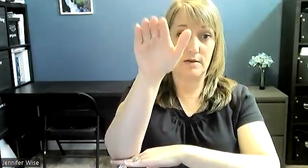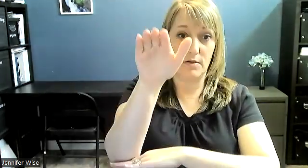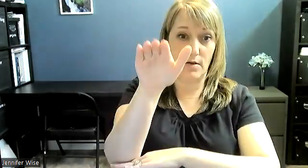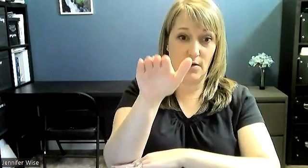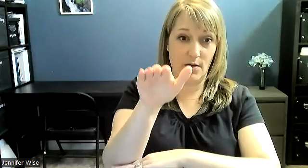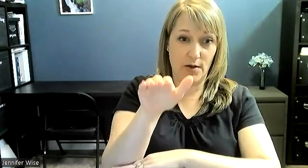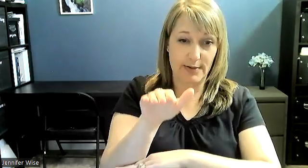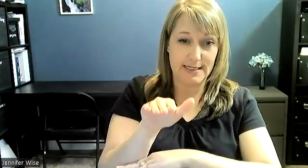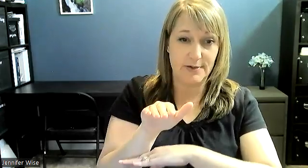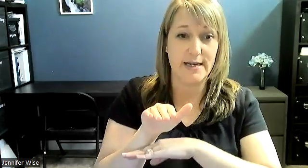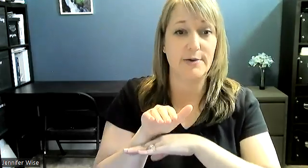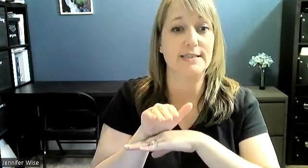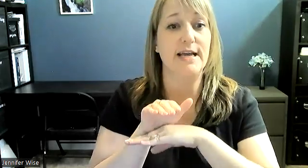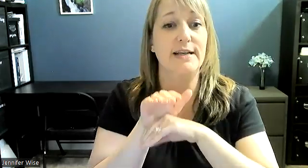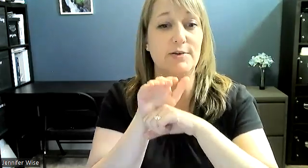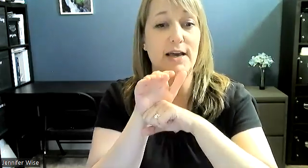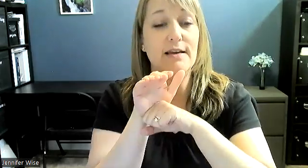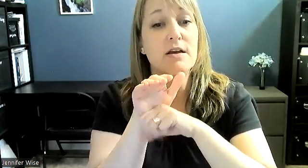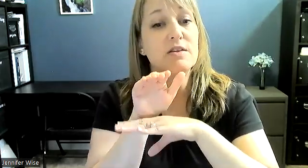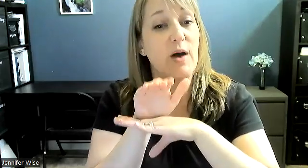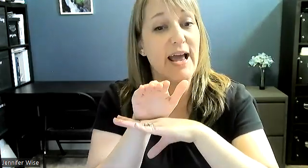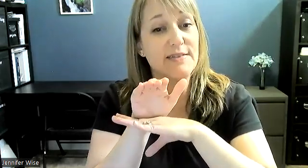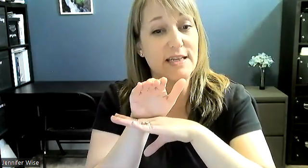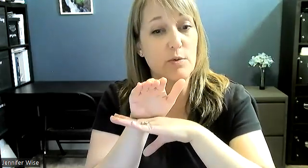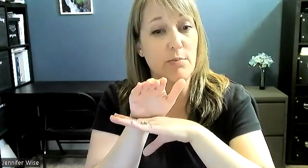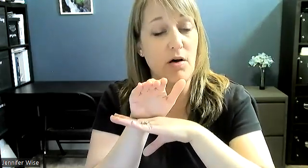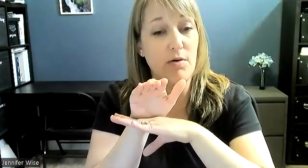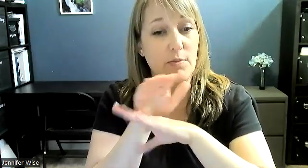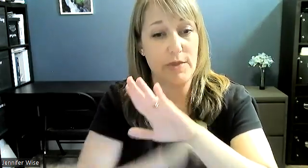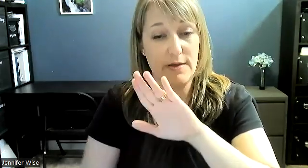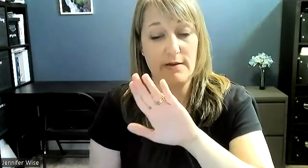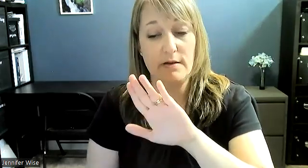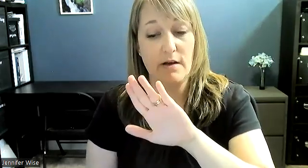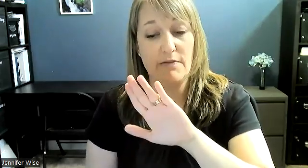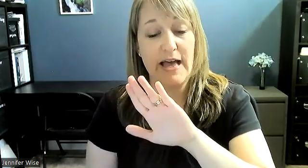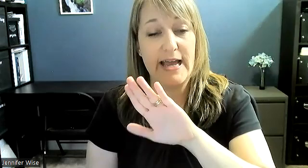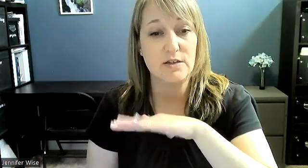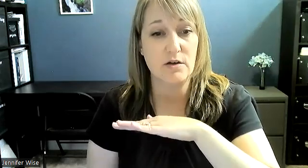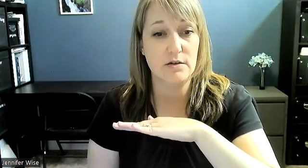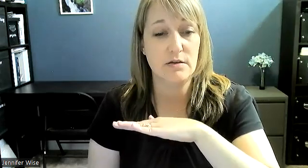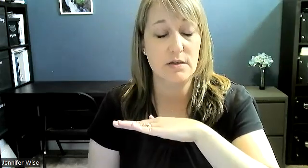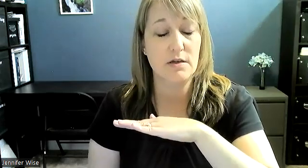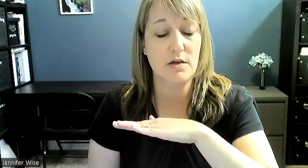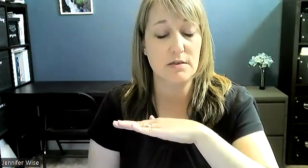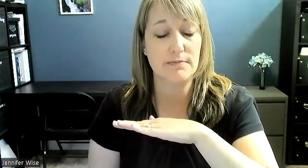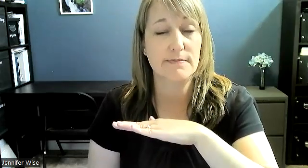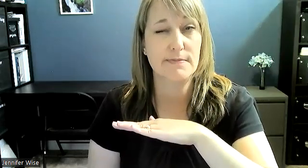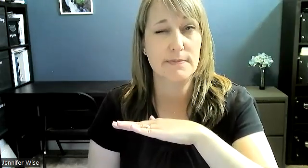gone all the way down and now it's night. Okay. So I have seen it with the palm, with a flat hand on the